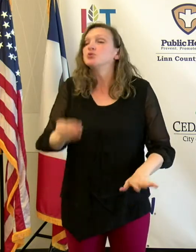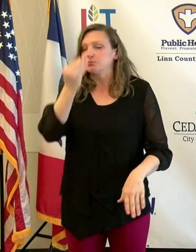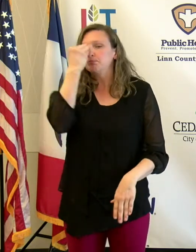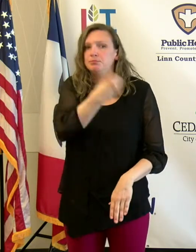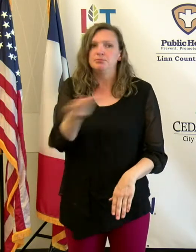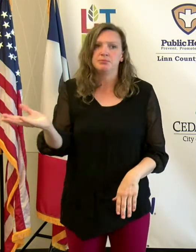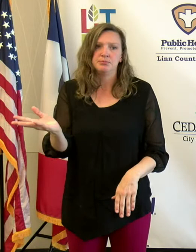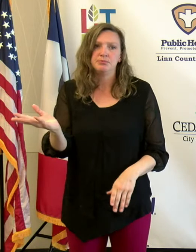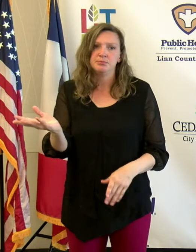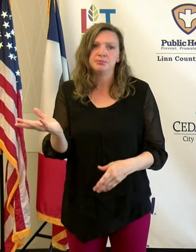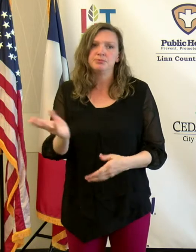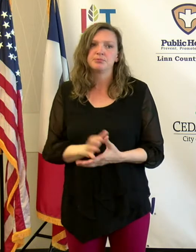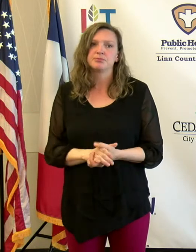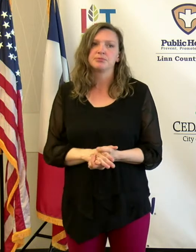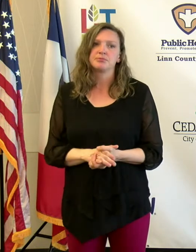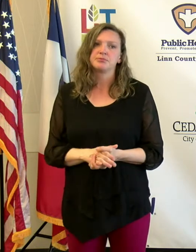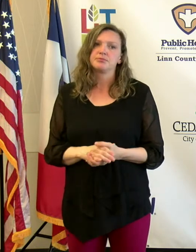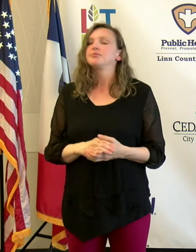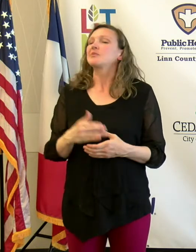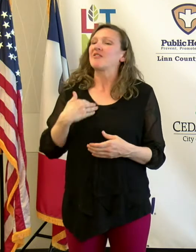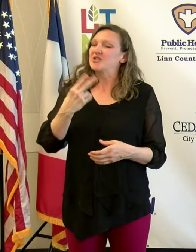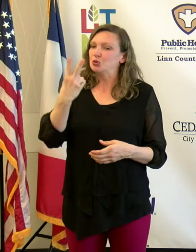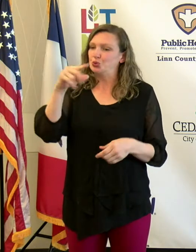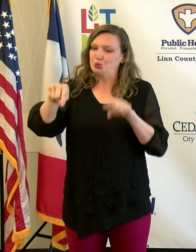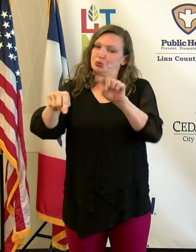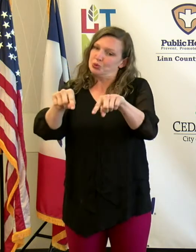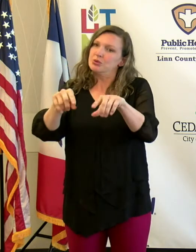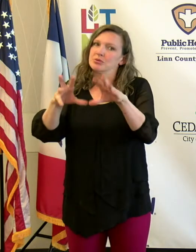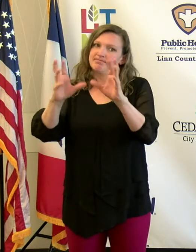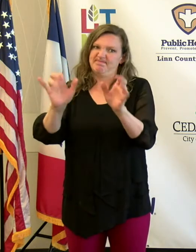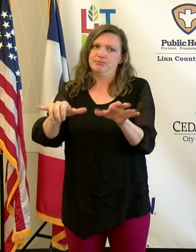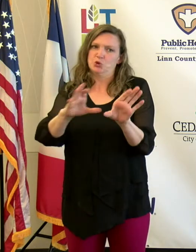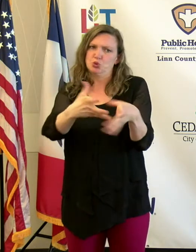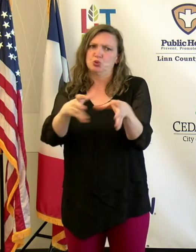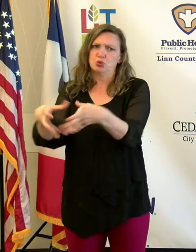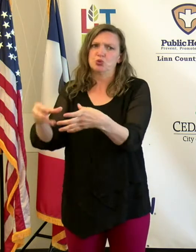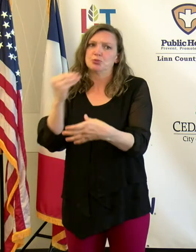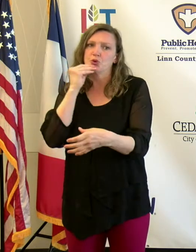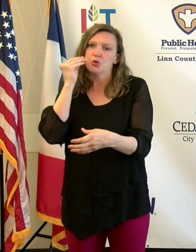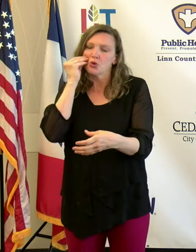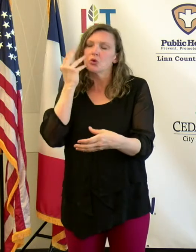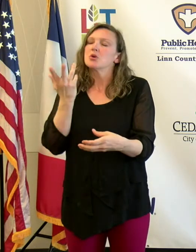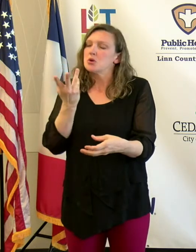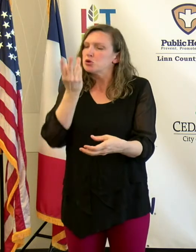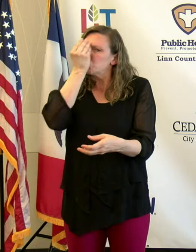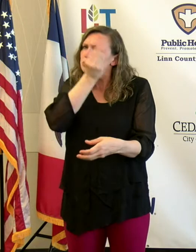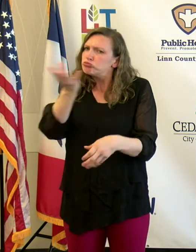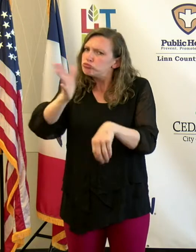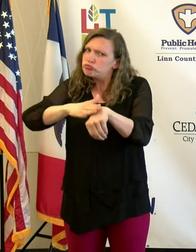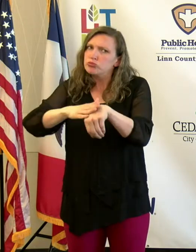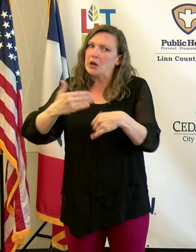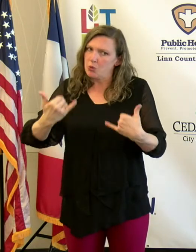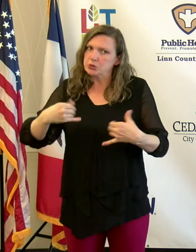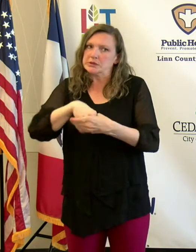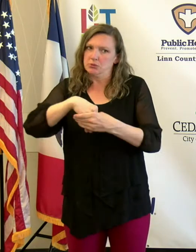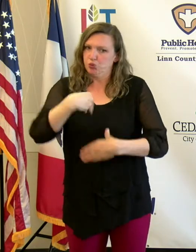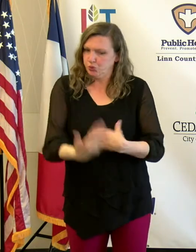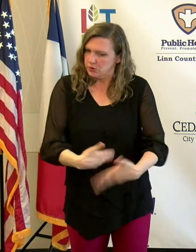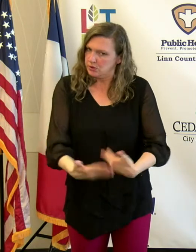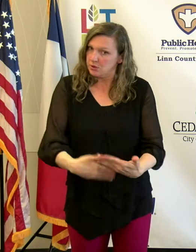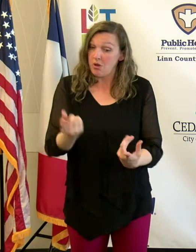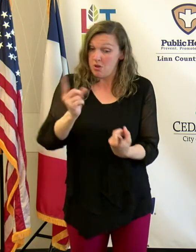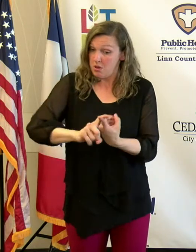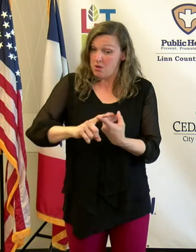homes that may have an outbreak at this point in time. But until we have concluded our investigation to know exactly what we're going to present, we're not going to present